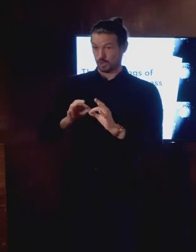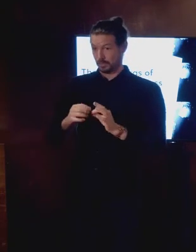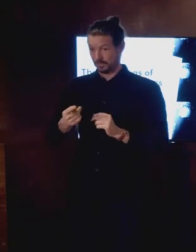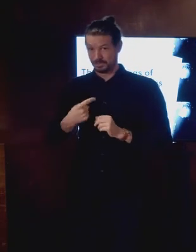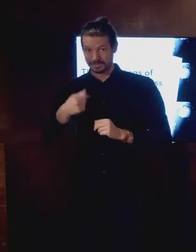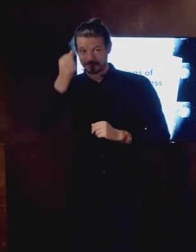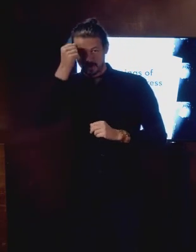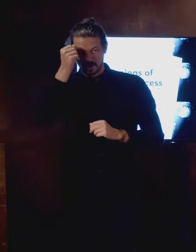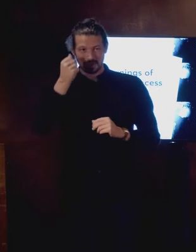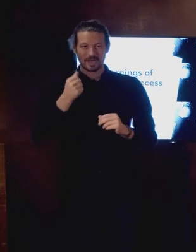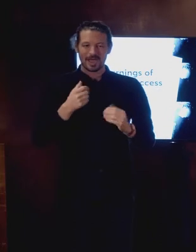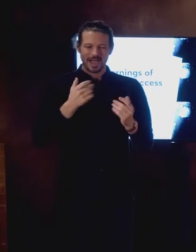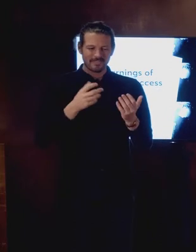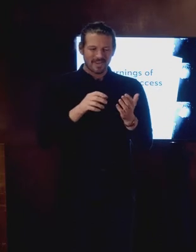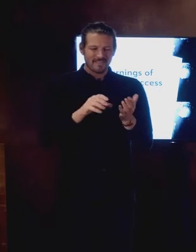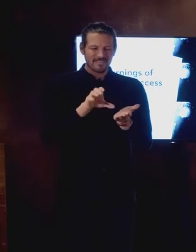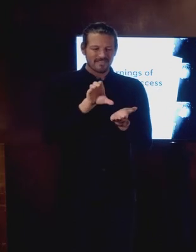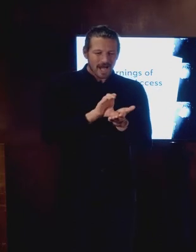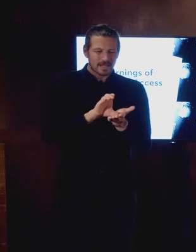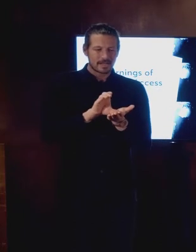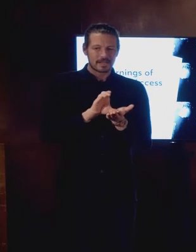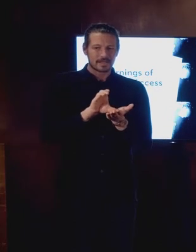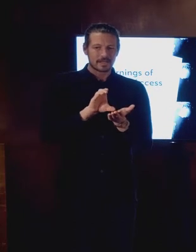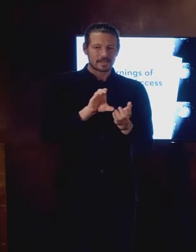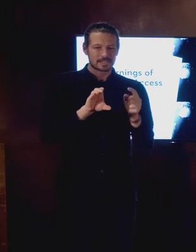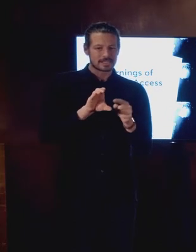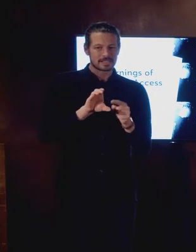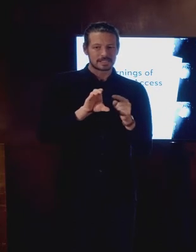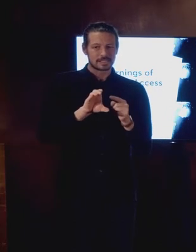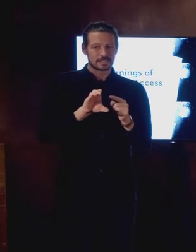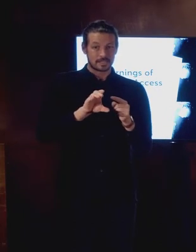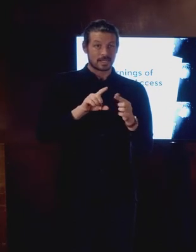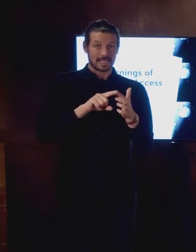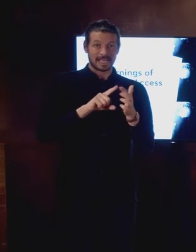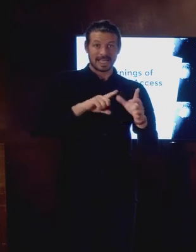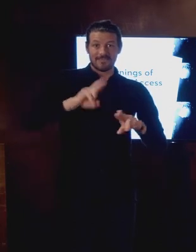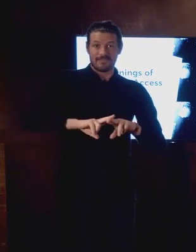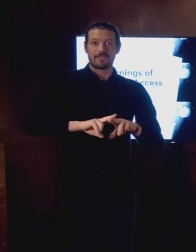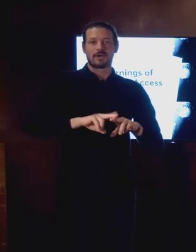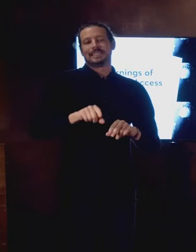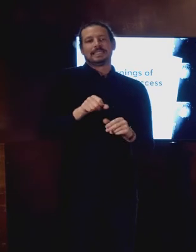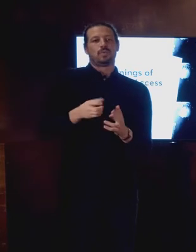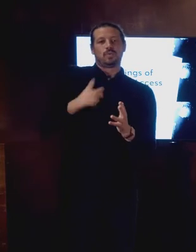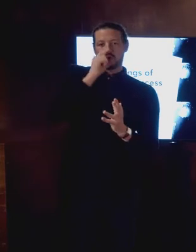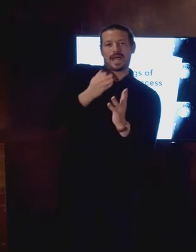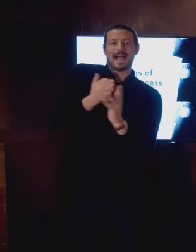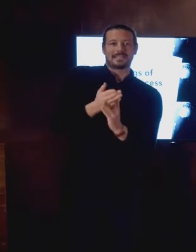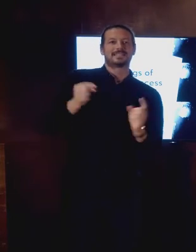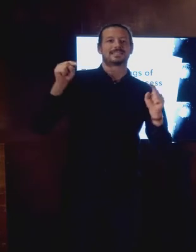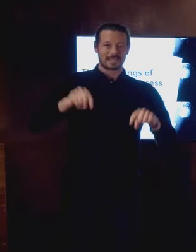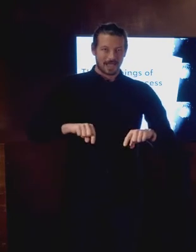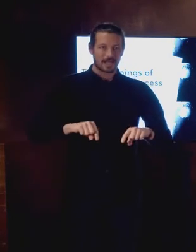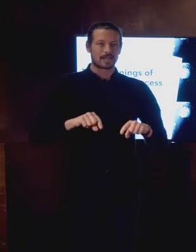know, there is a fund. So we were able to access... Yeah, EIF. That's it. So we were able to